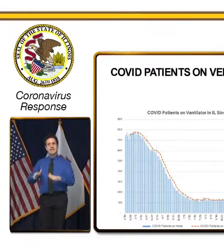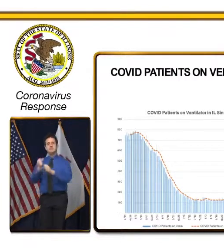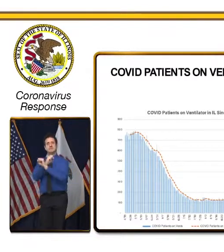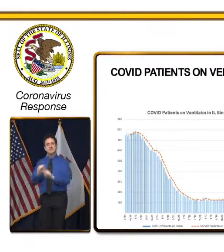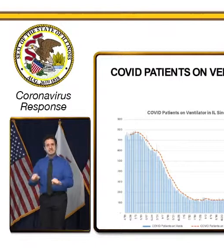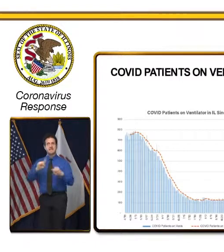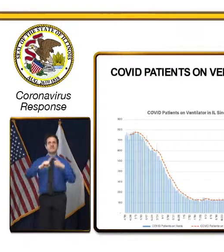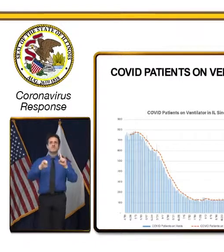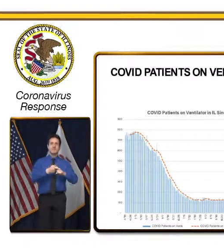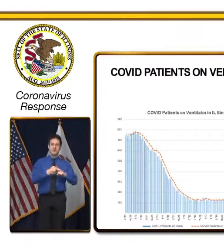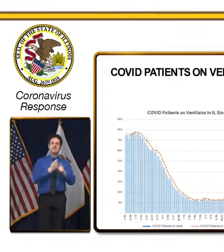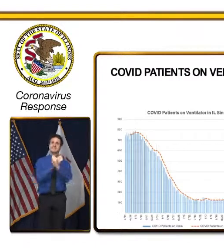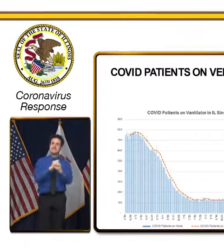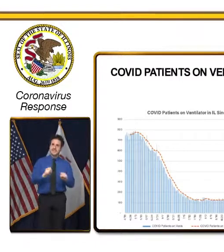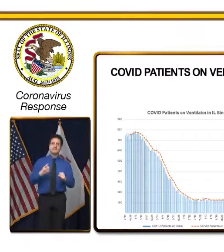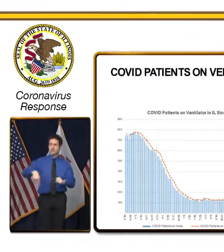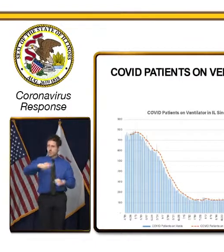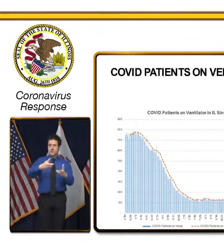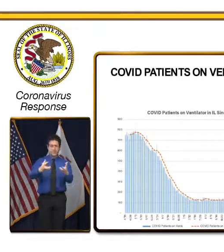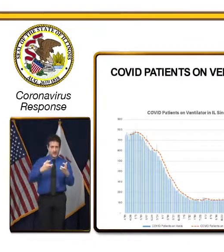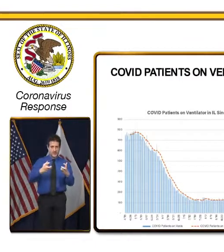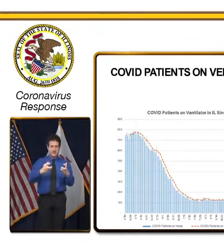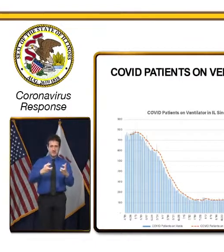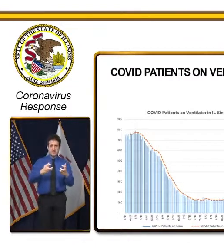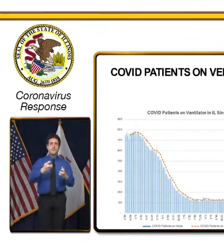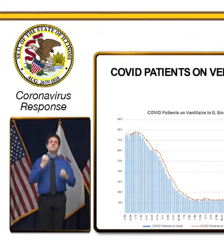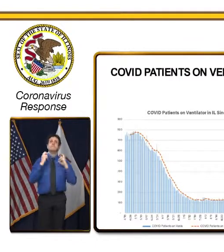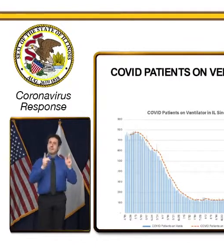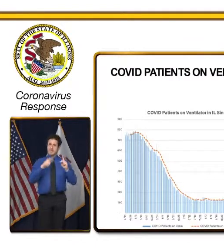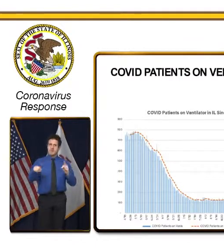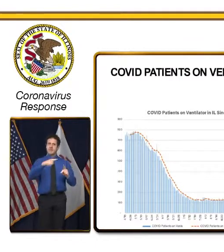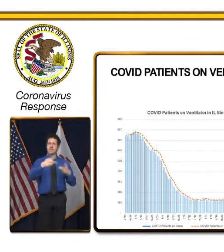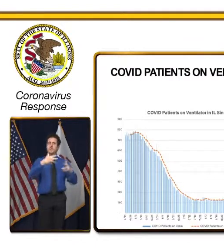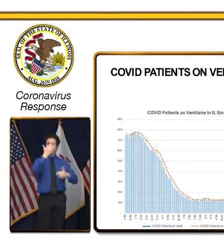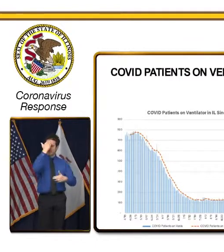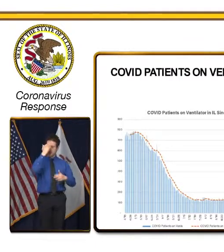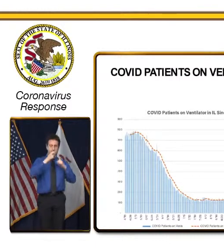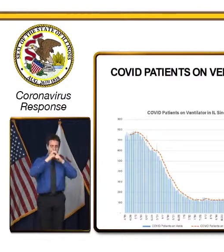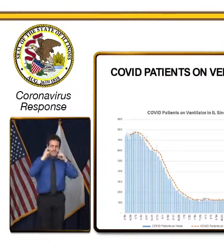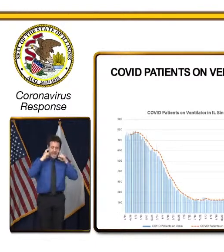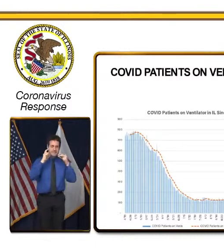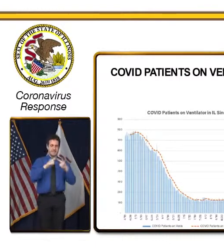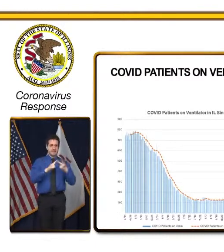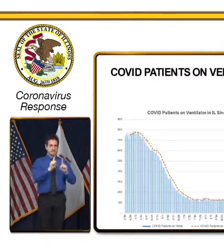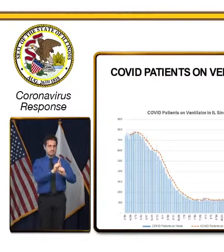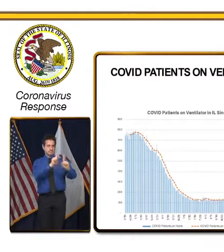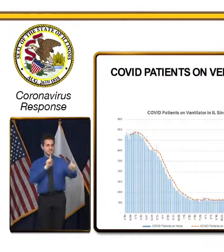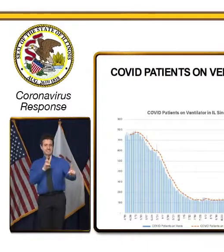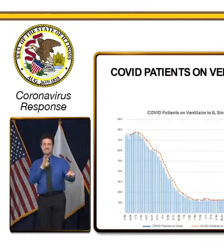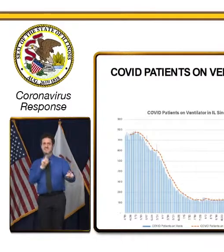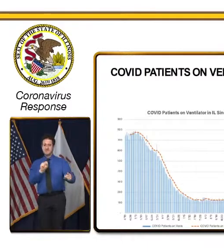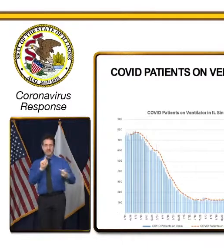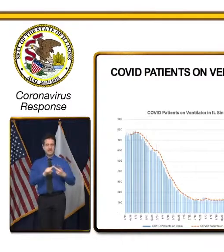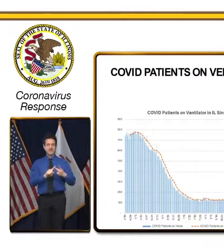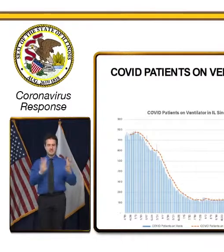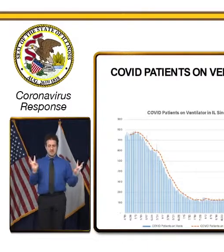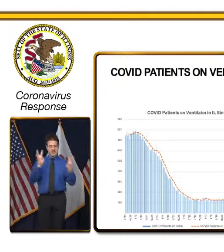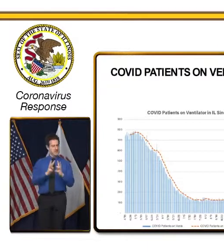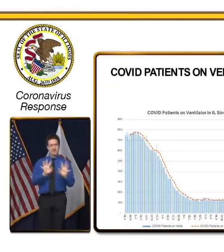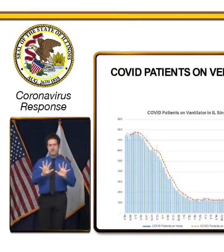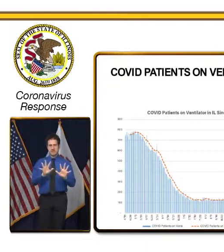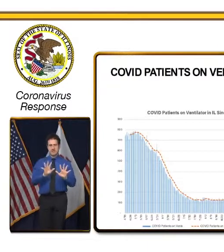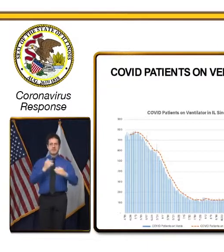safe. And they know that masking and distancing and limiting public gatherings are the right way to do